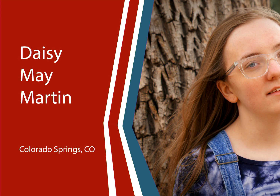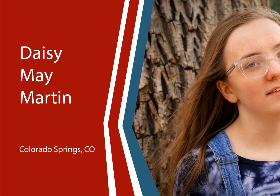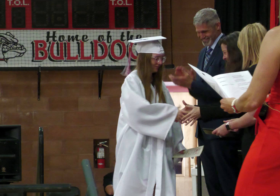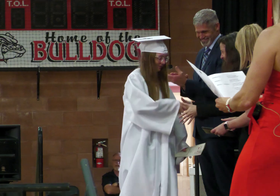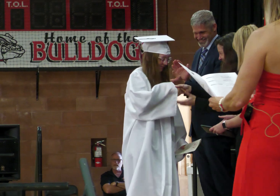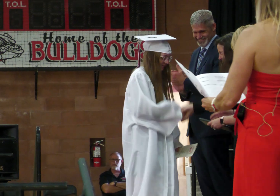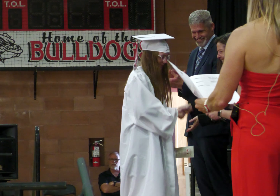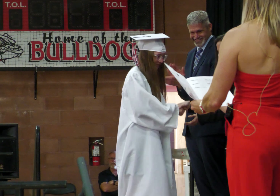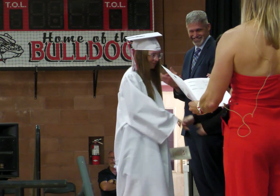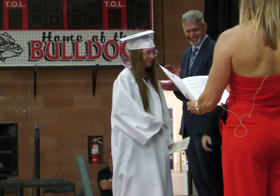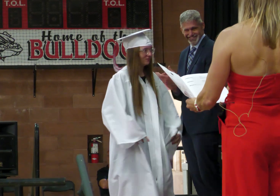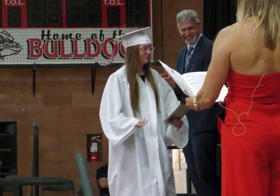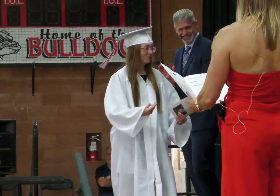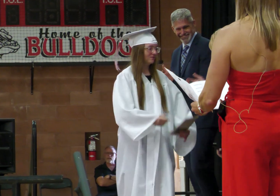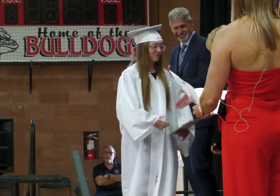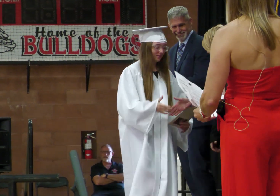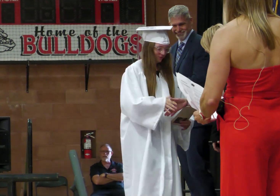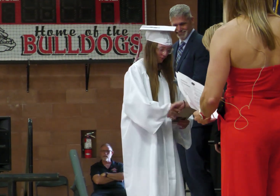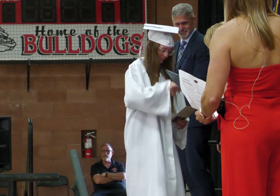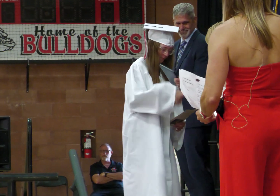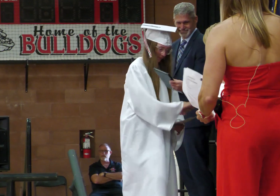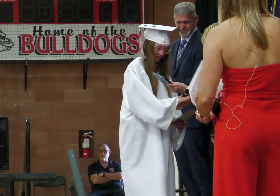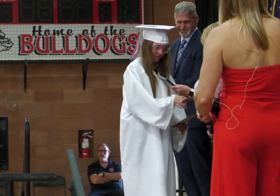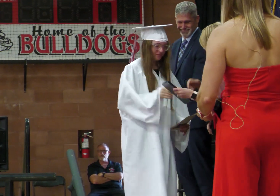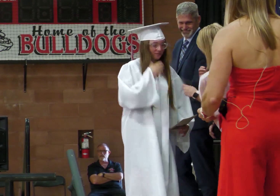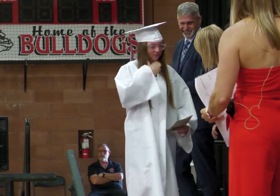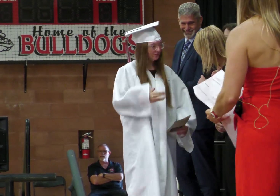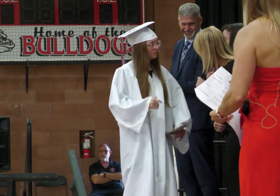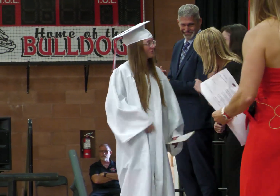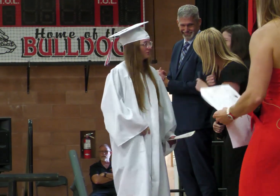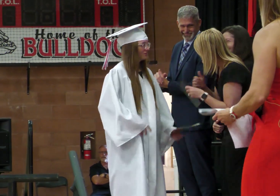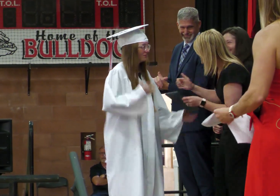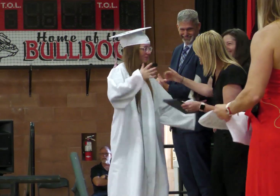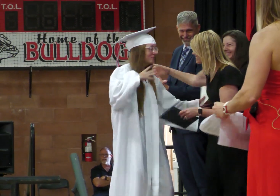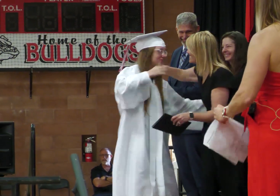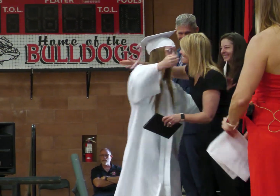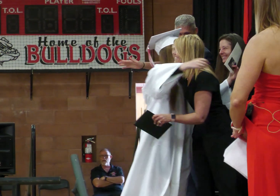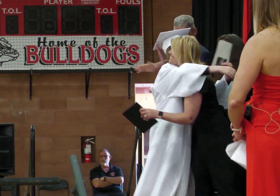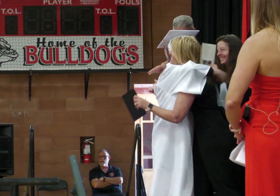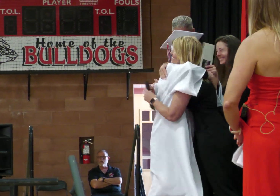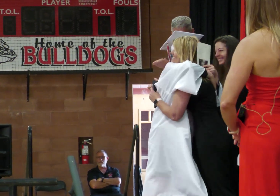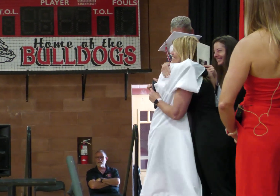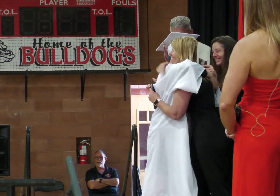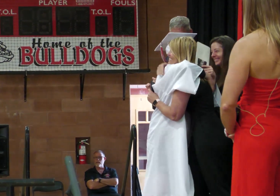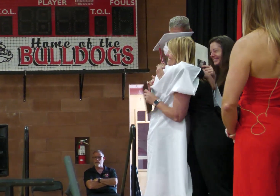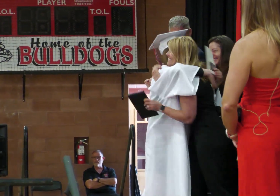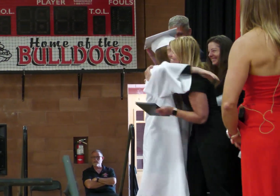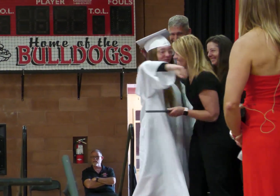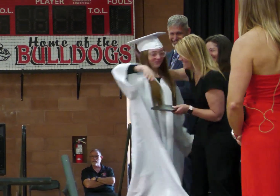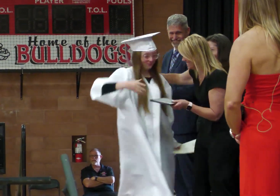the hands of our speaker, of Ida Wildine, of Tara Spangler, giving her a hug and accepting her